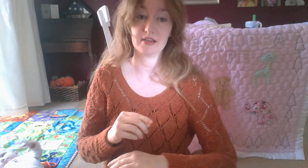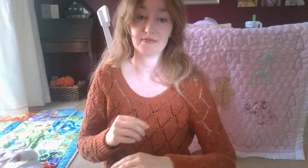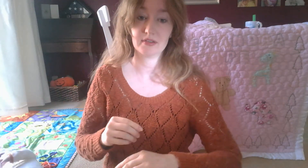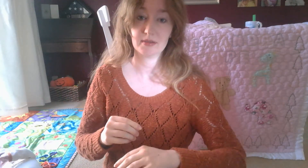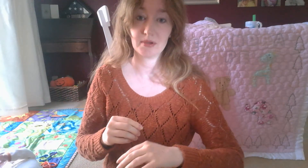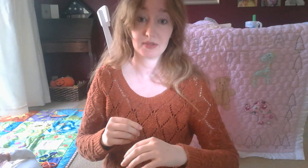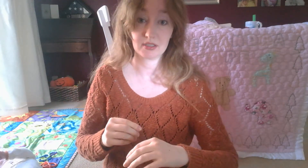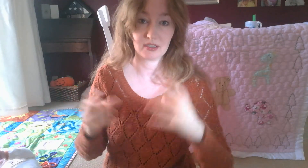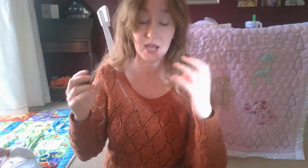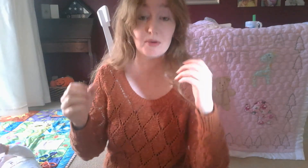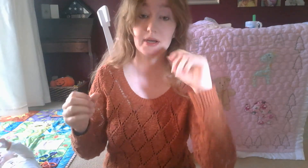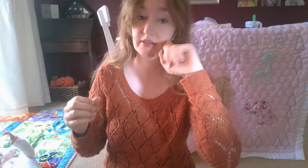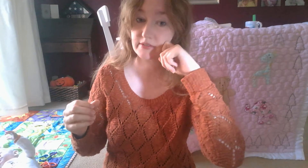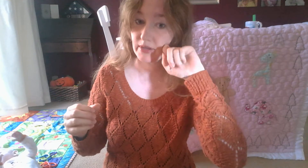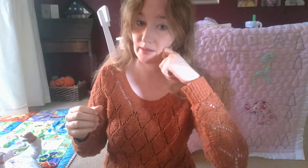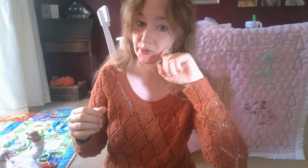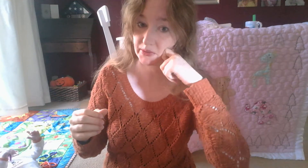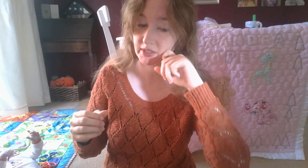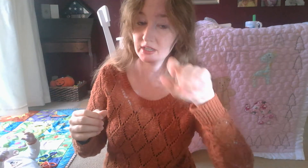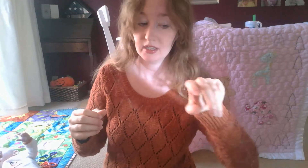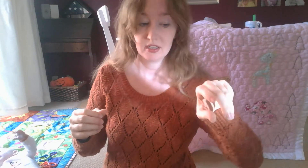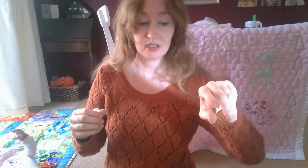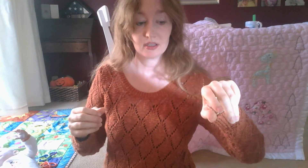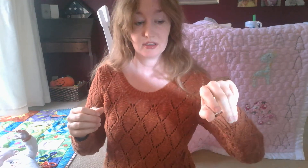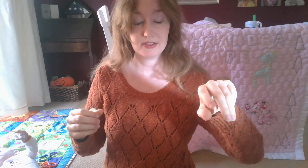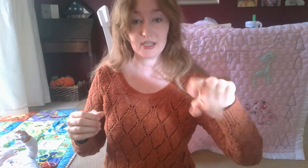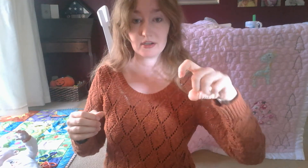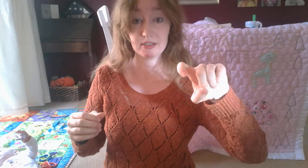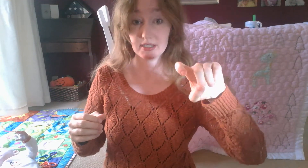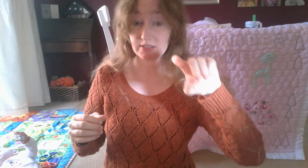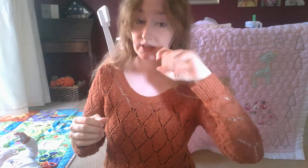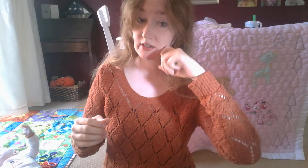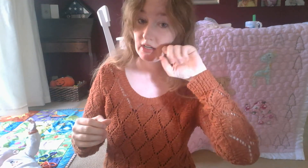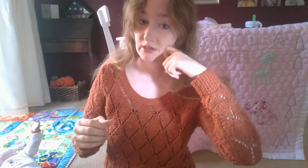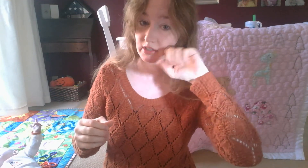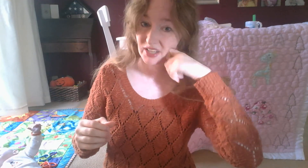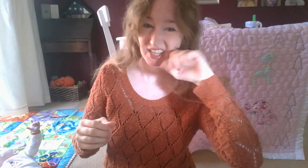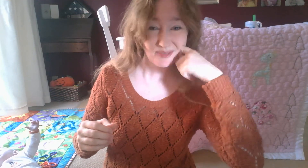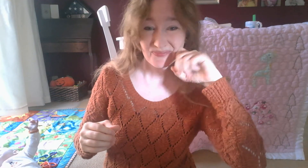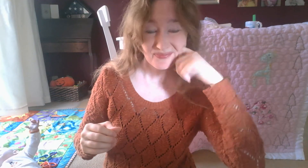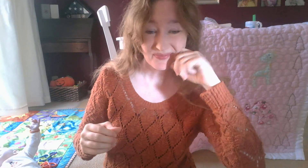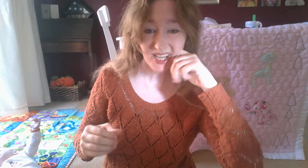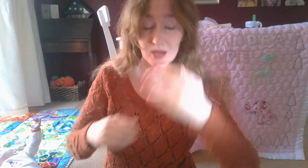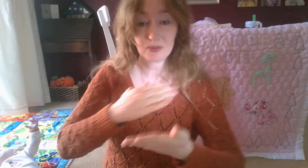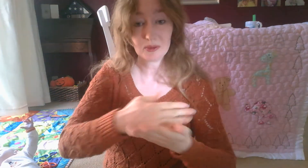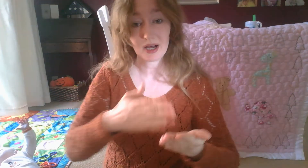have pumpkin apple pie. So apple. You take your index finger knuckle and go like that. Apple